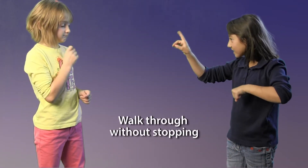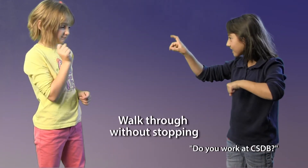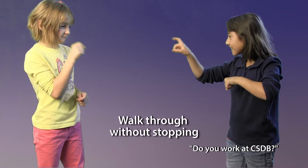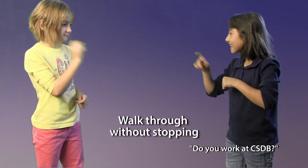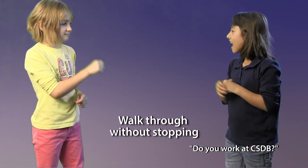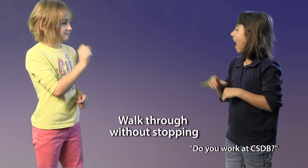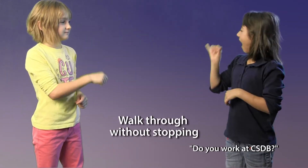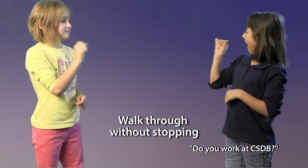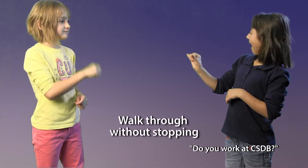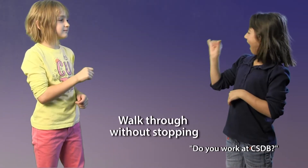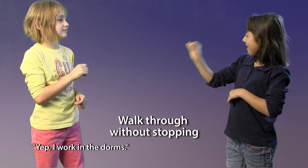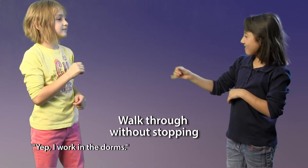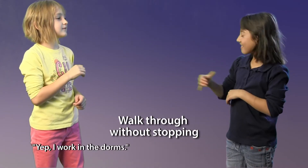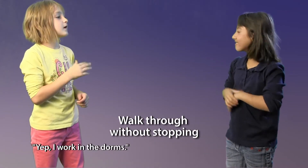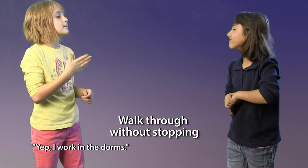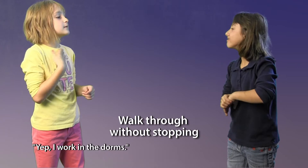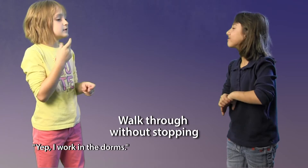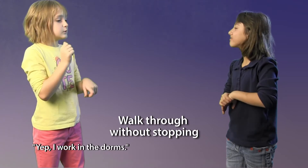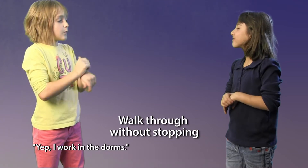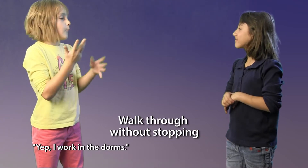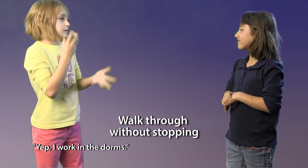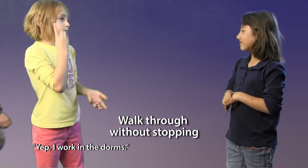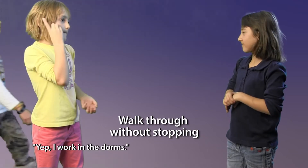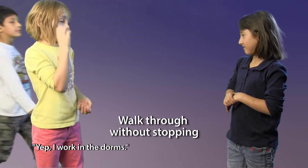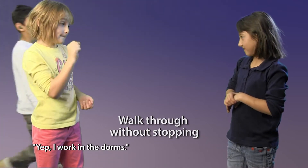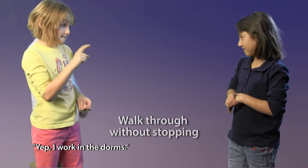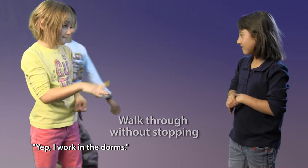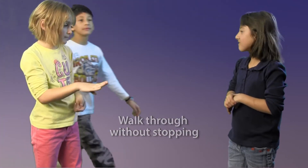Do you work at CSDB? Yep. I work in the dorms.